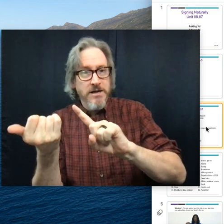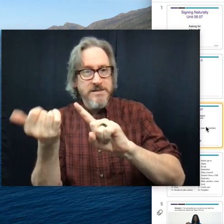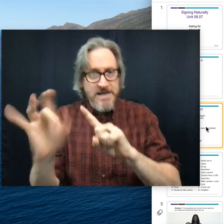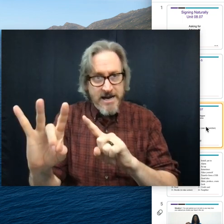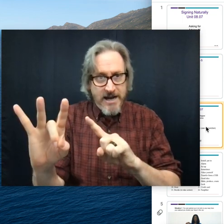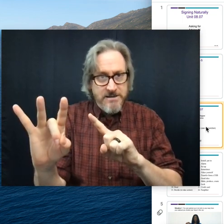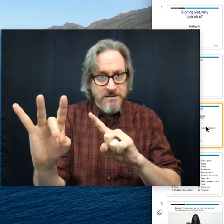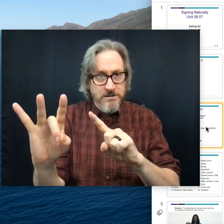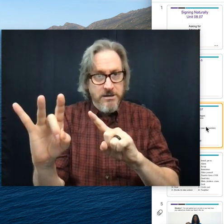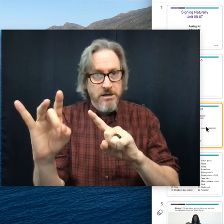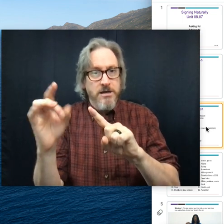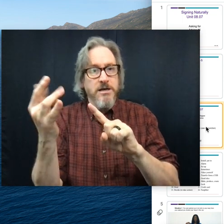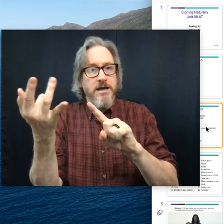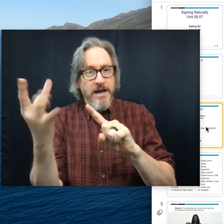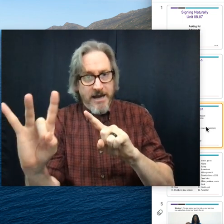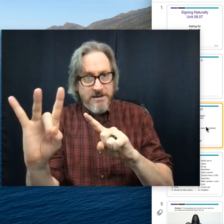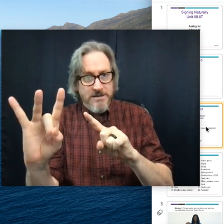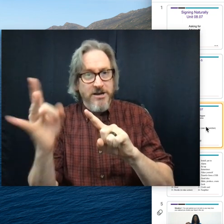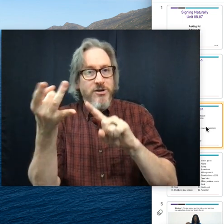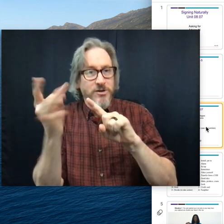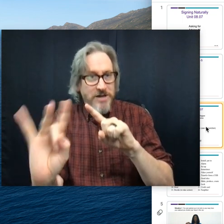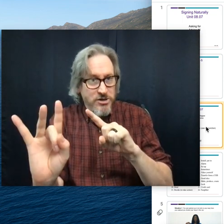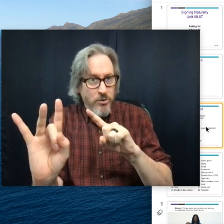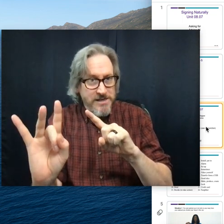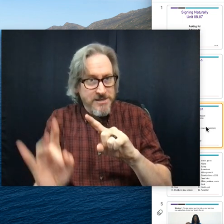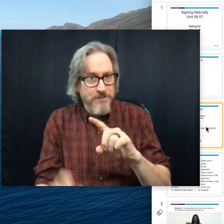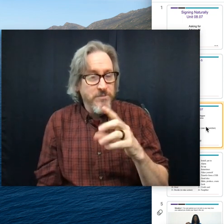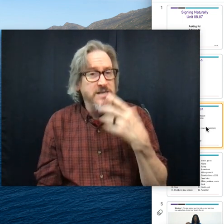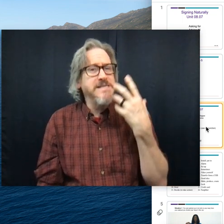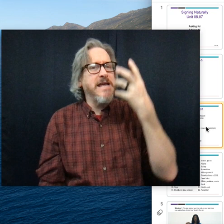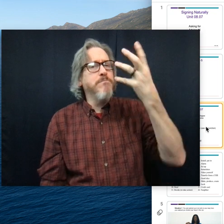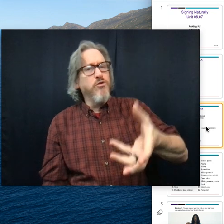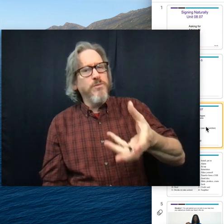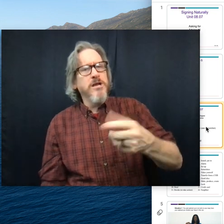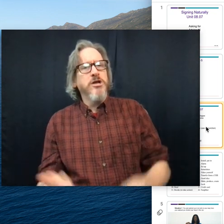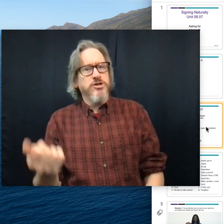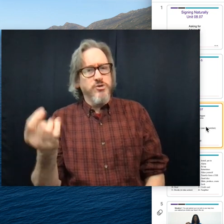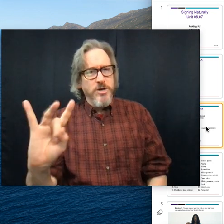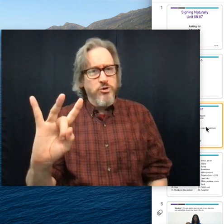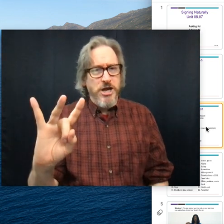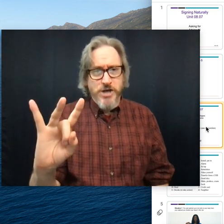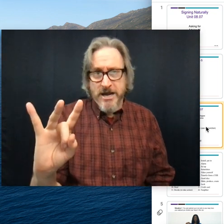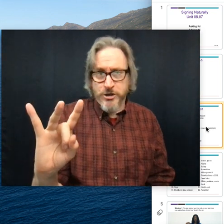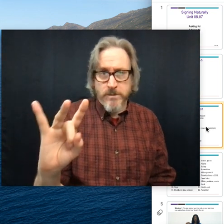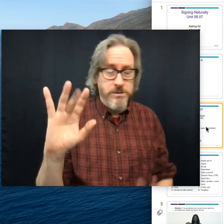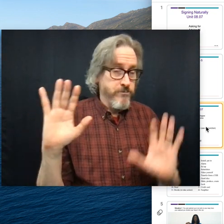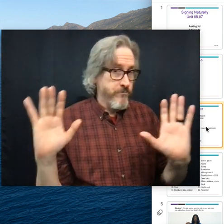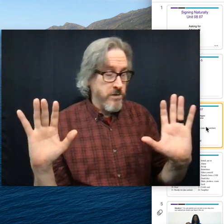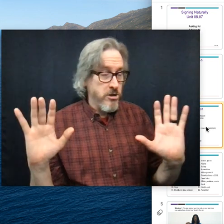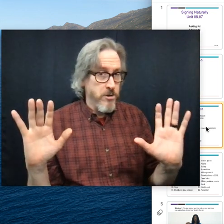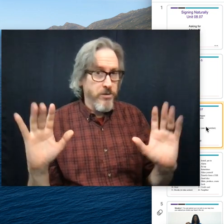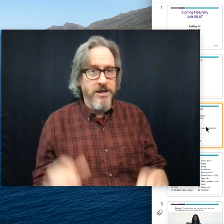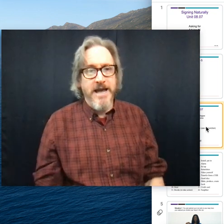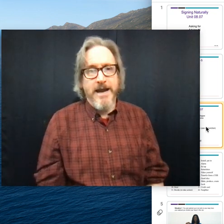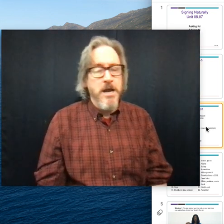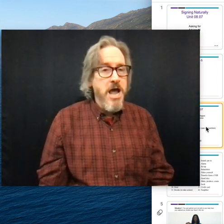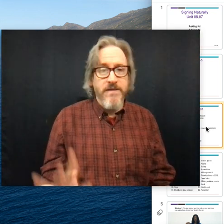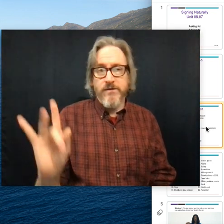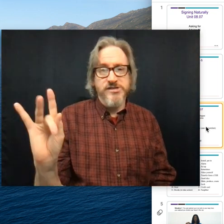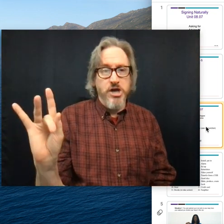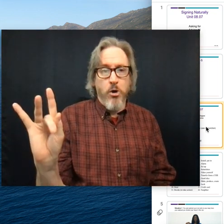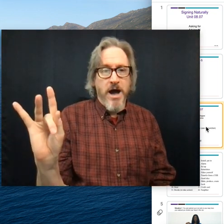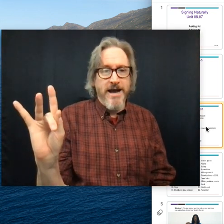from 10-8, 8, that twist. It's the same movement, just we don't change hand shapes. Completely get